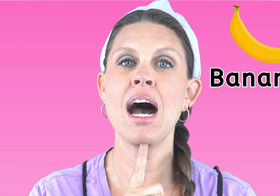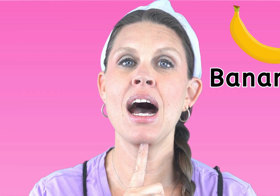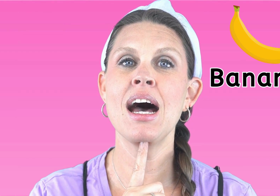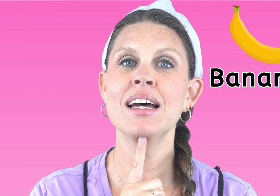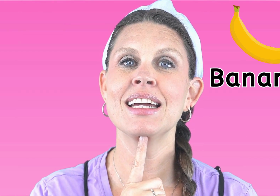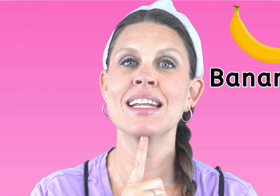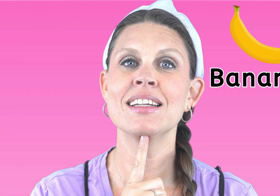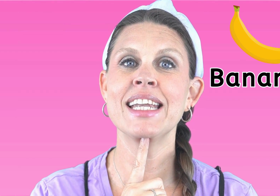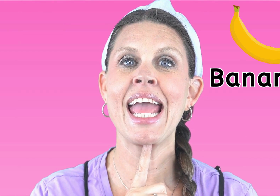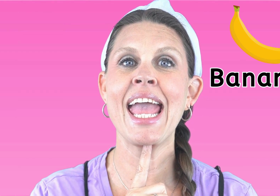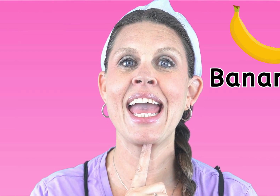banana,